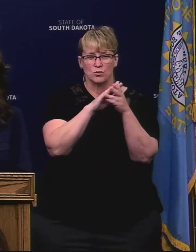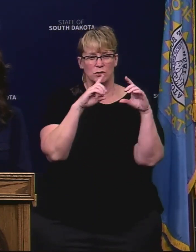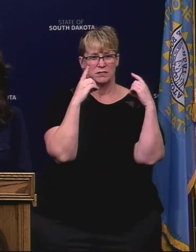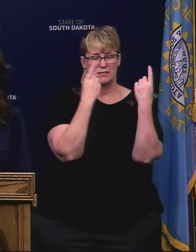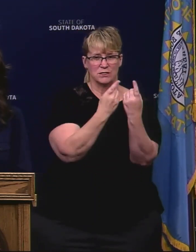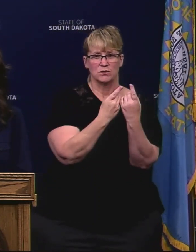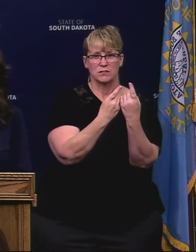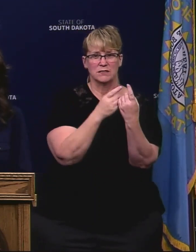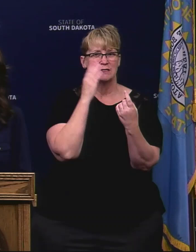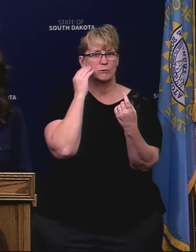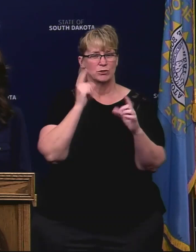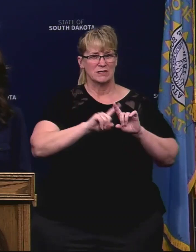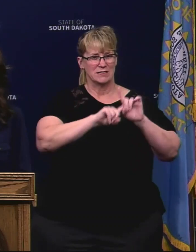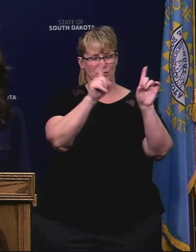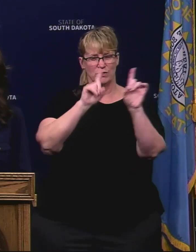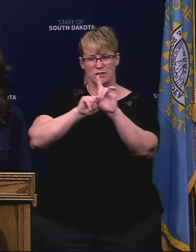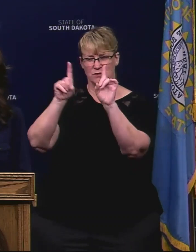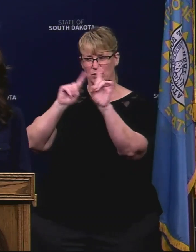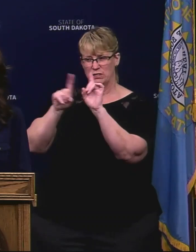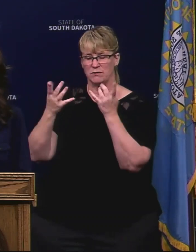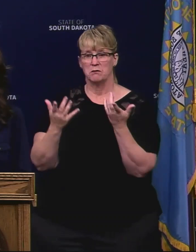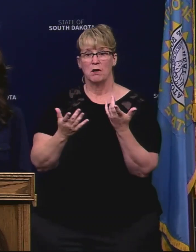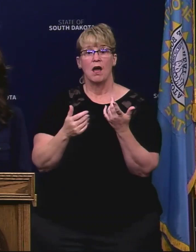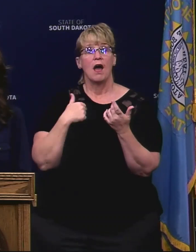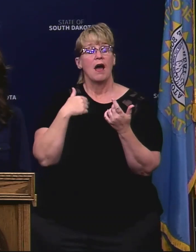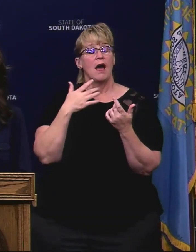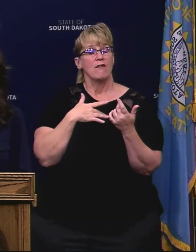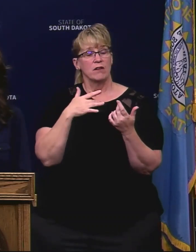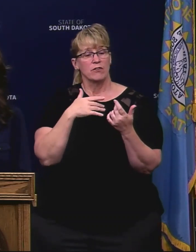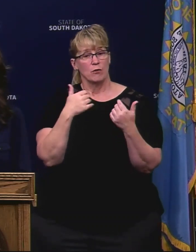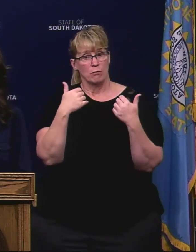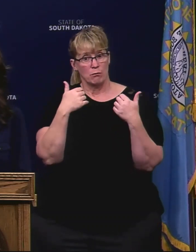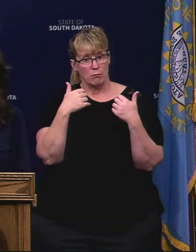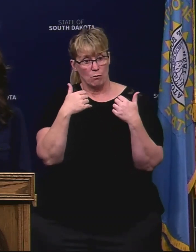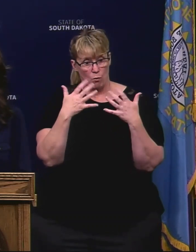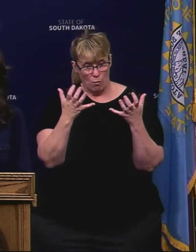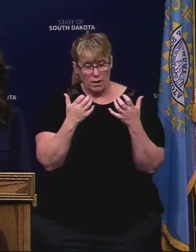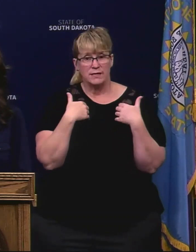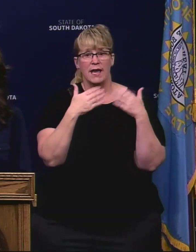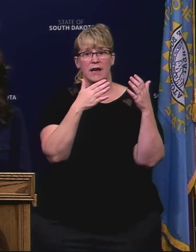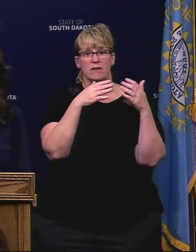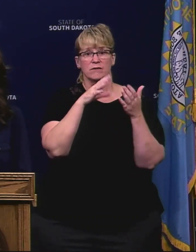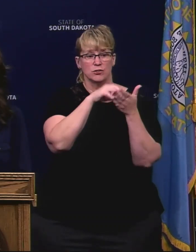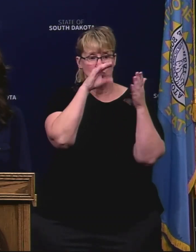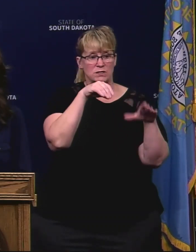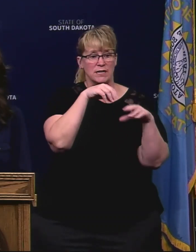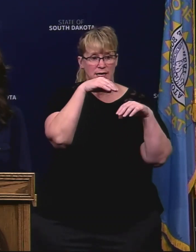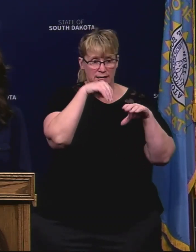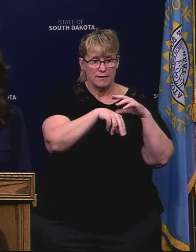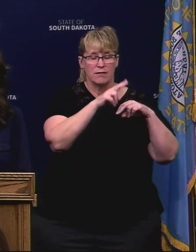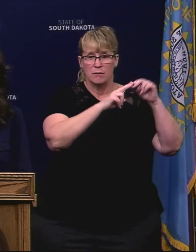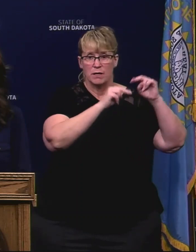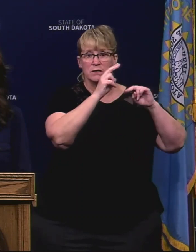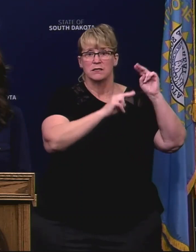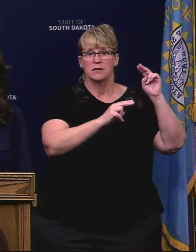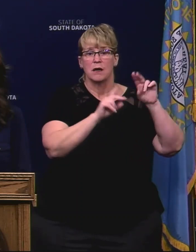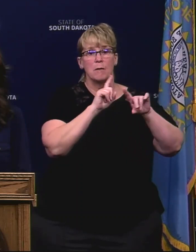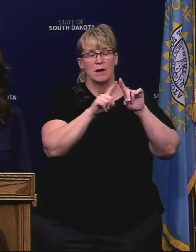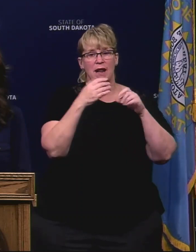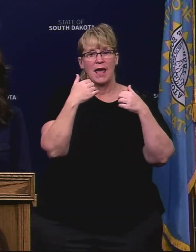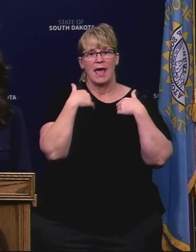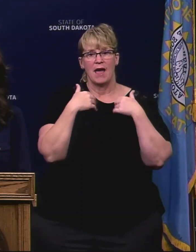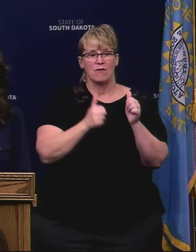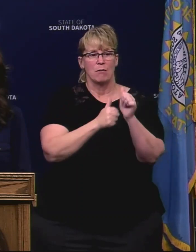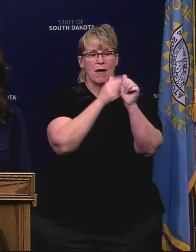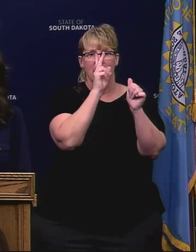approaching it differently. I think they're planning to have students in their buildings, but yet putting in contingency plans should they need